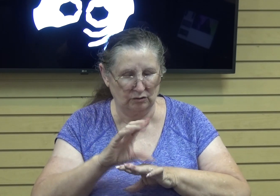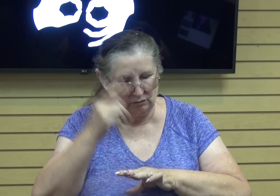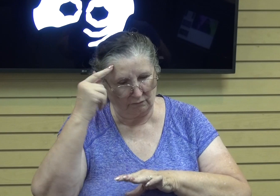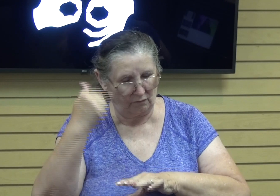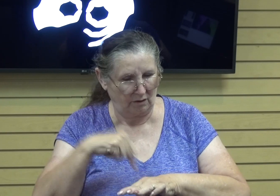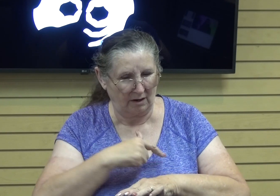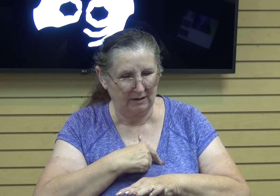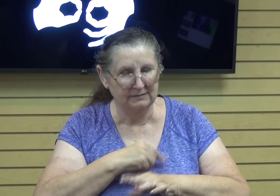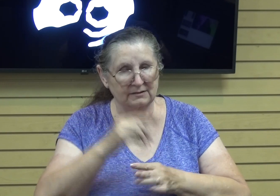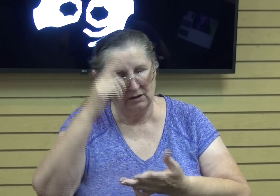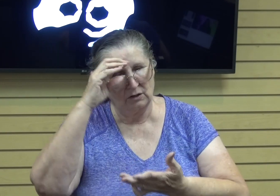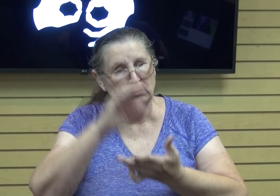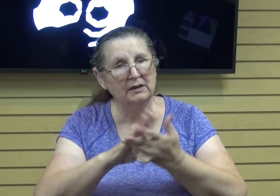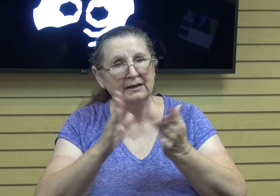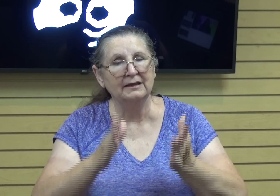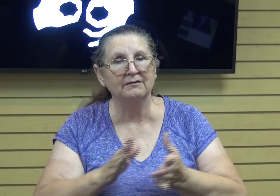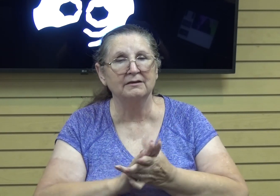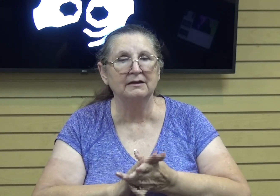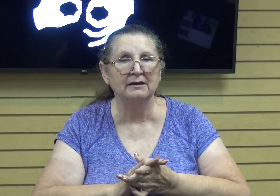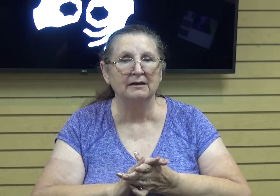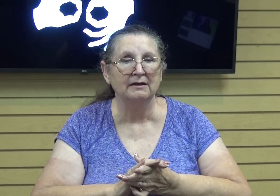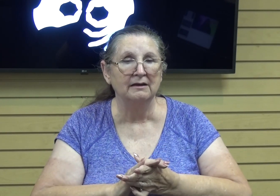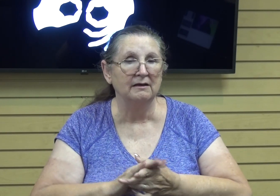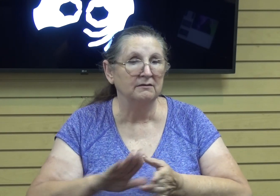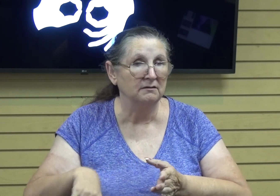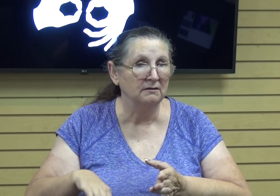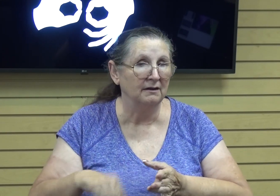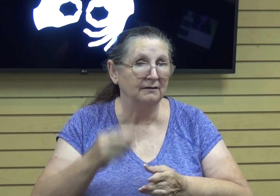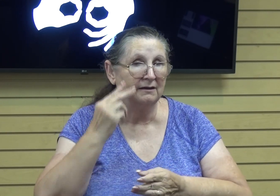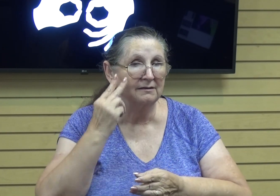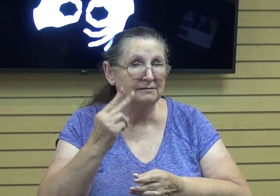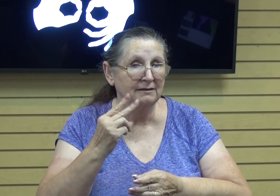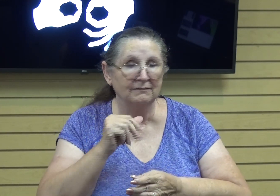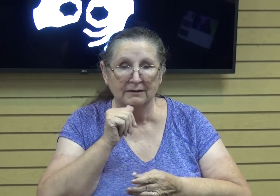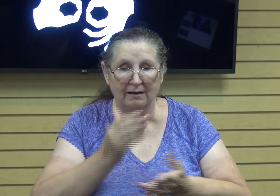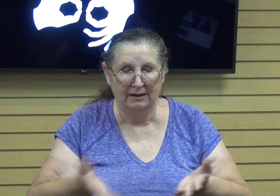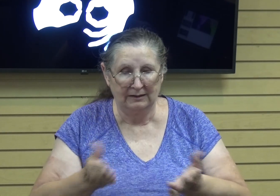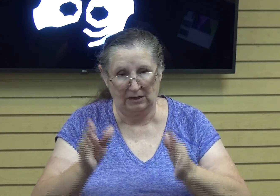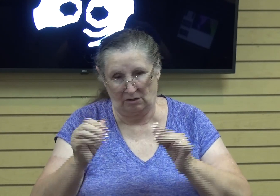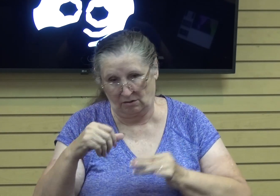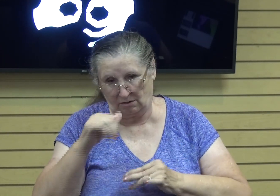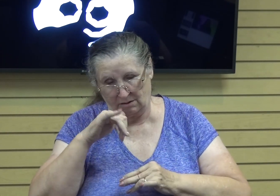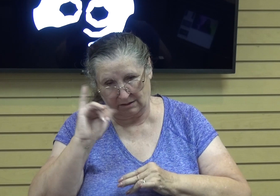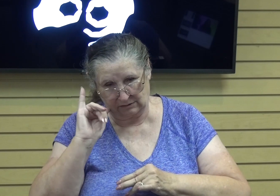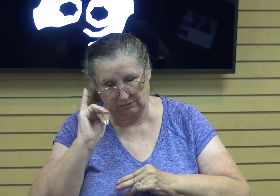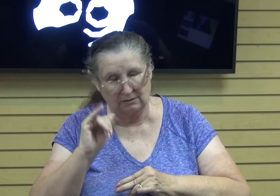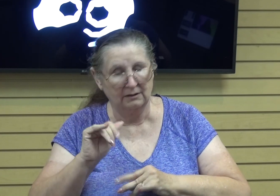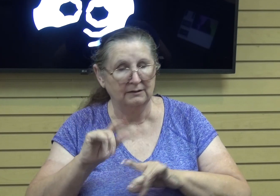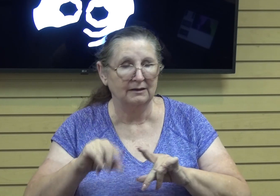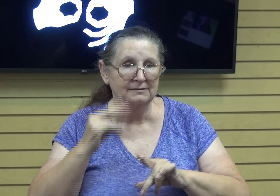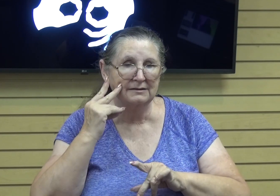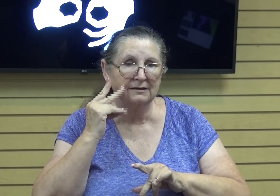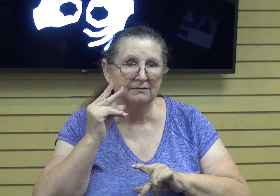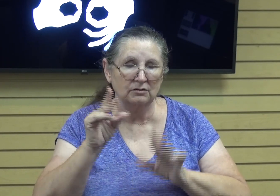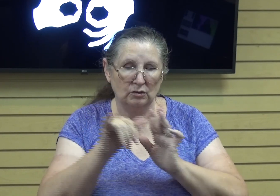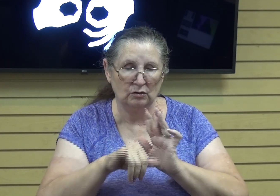believers. So if you haven't seen, if you were not here yesterday and you haven't seen it on the YouTube channel, just go to Calvary Chapel